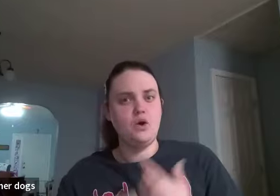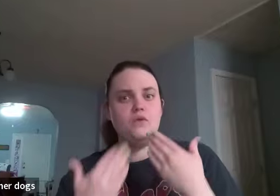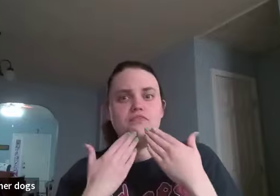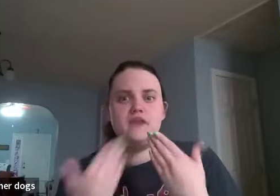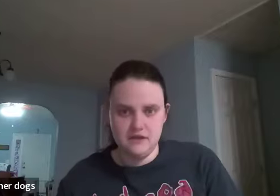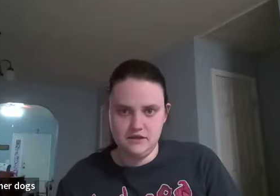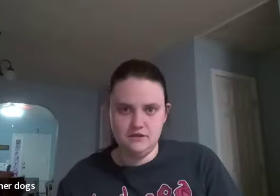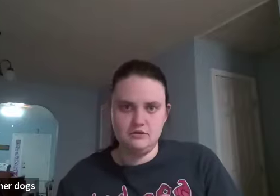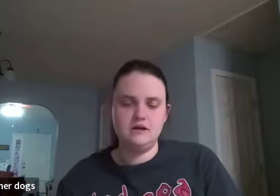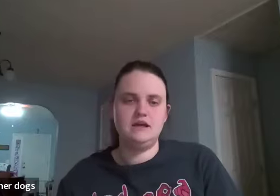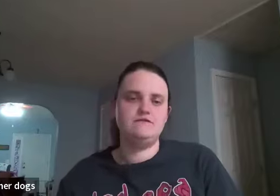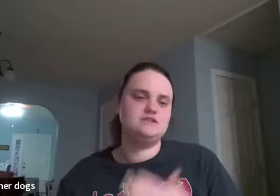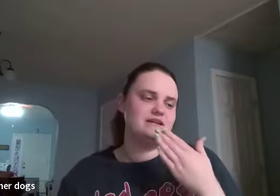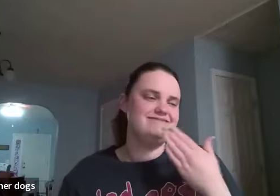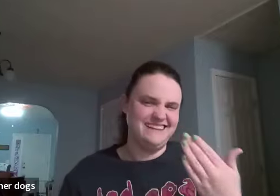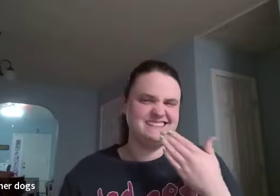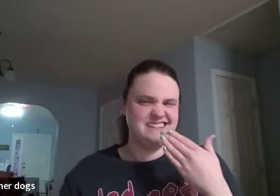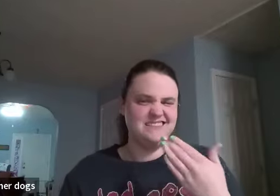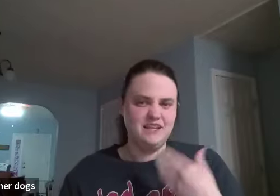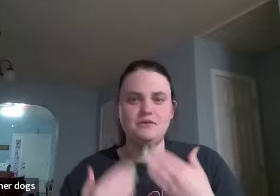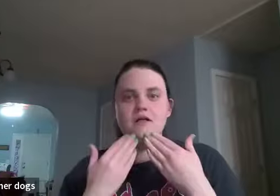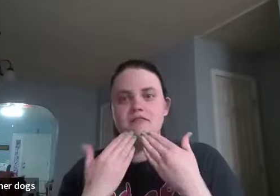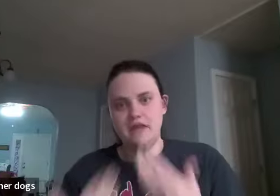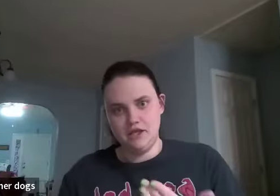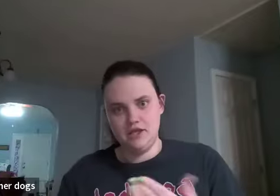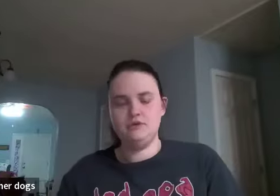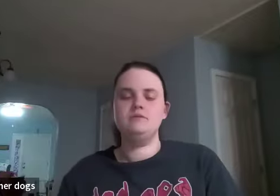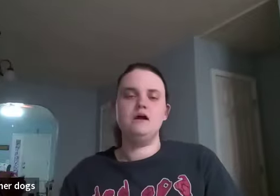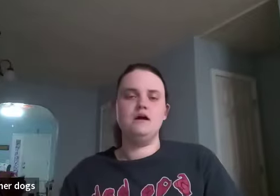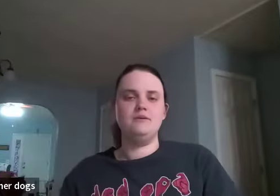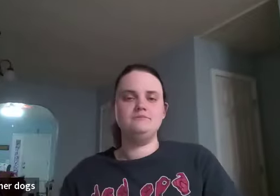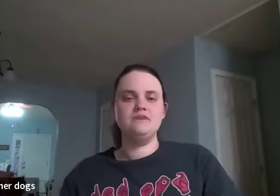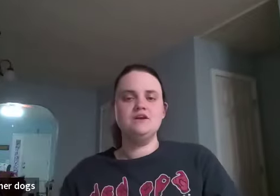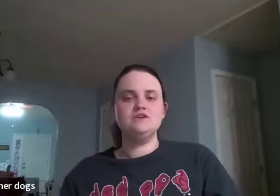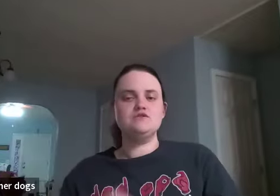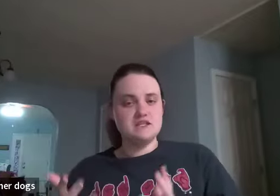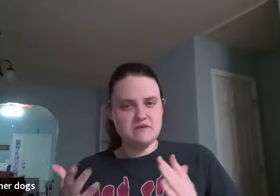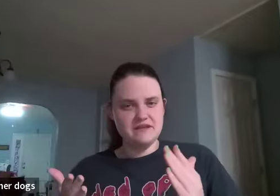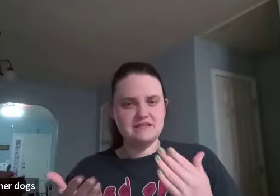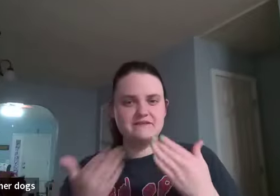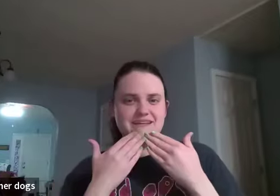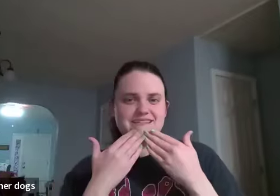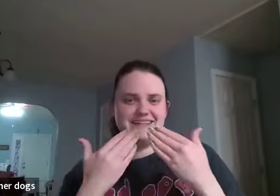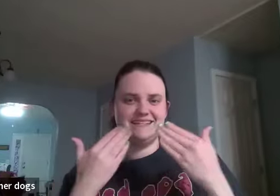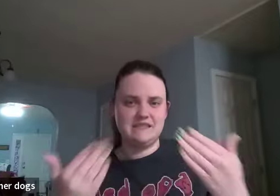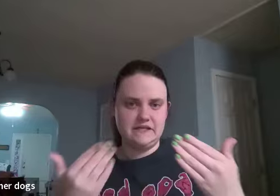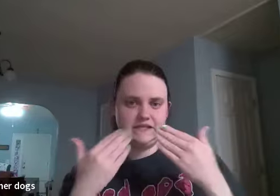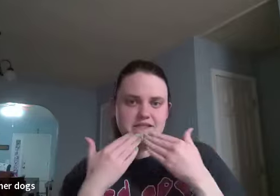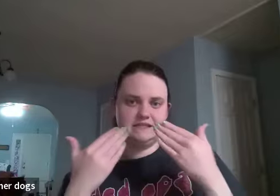like thank you again versus like thanks, thank you, thank you. So that's why Thanksgiving is Thanksgiving,